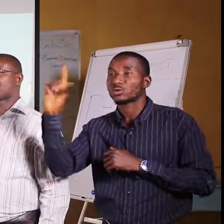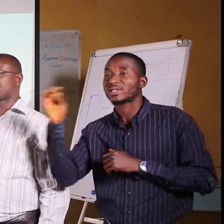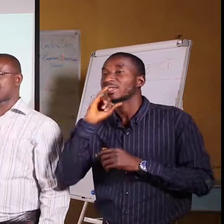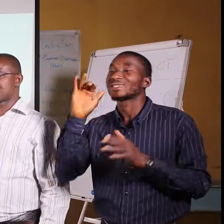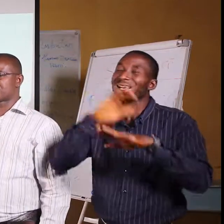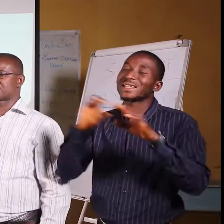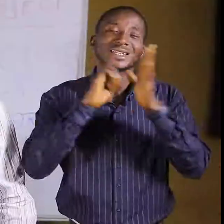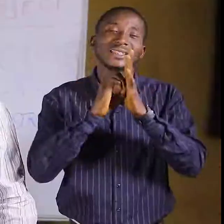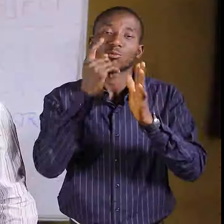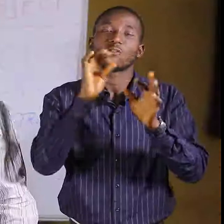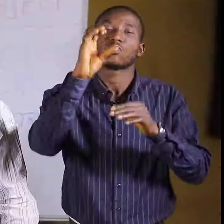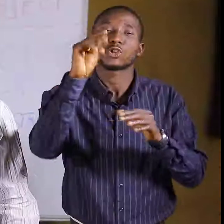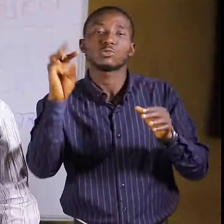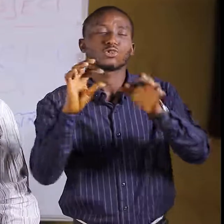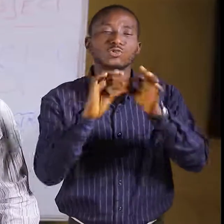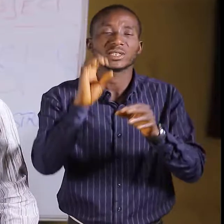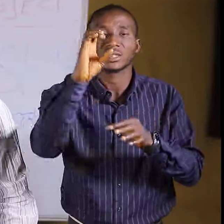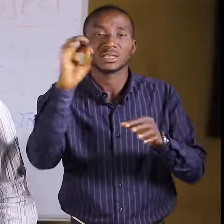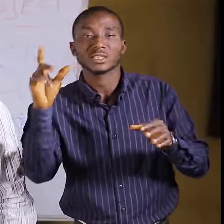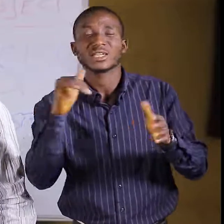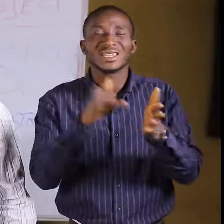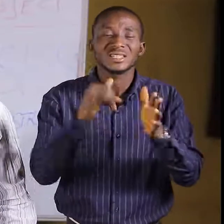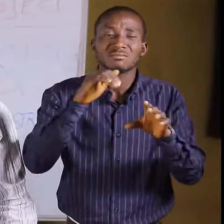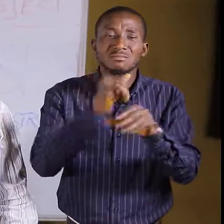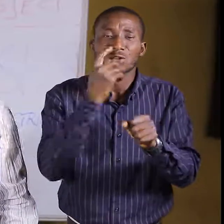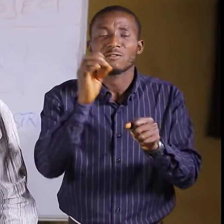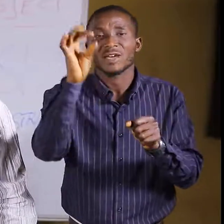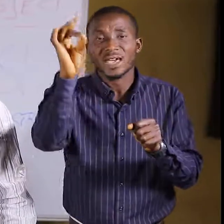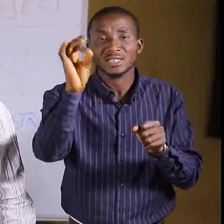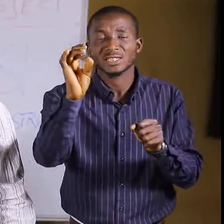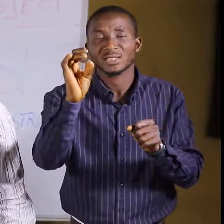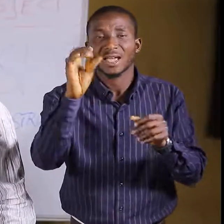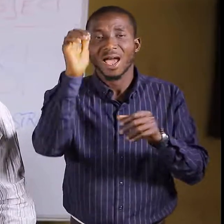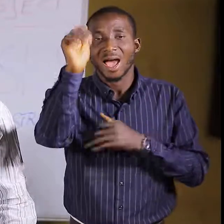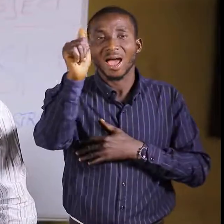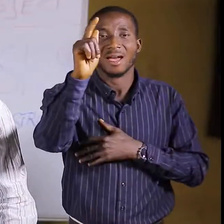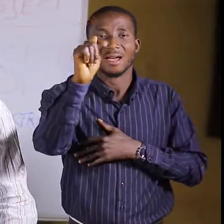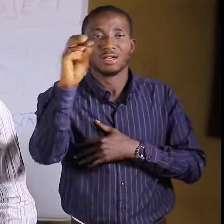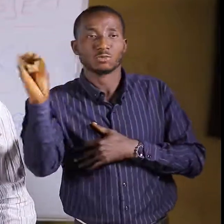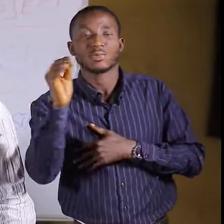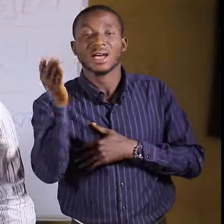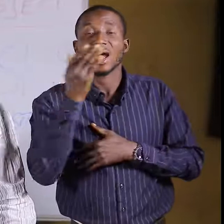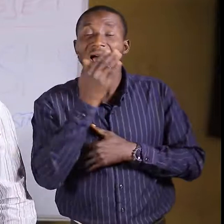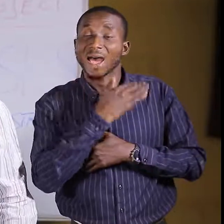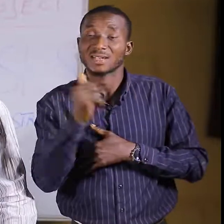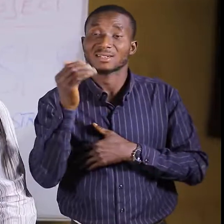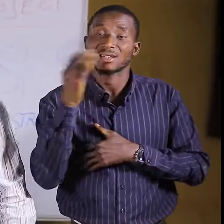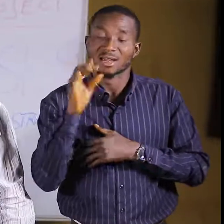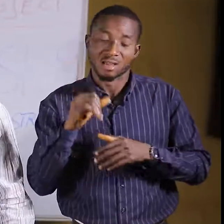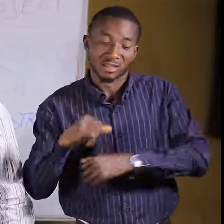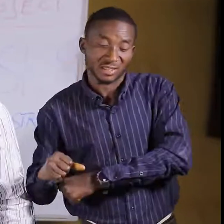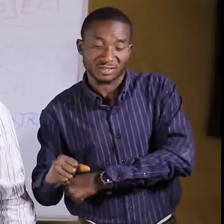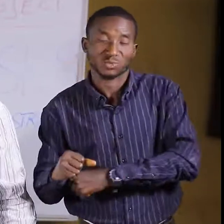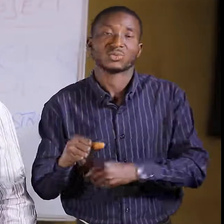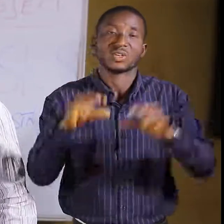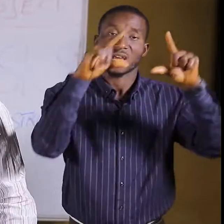of cubic unit cell. It's made up of 8 atoms at the corners, and there are angles between each